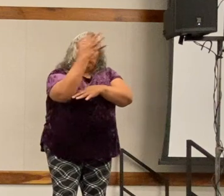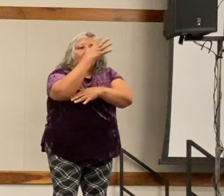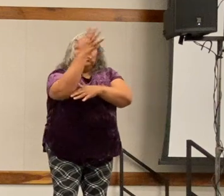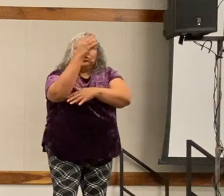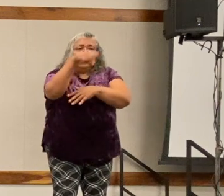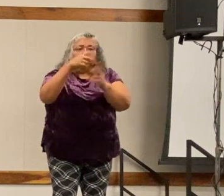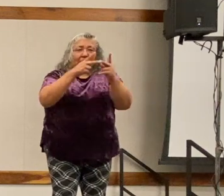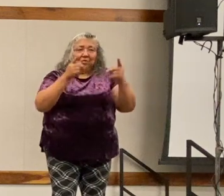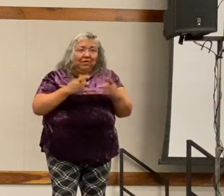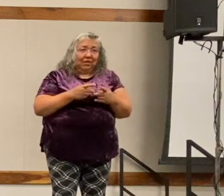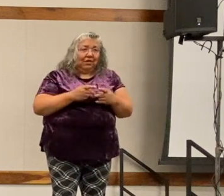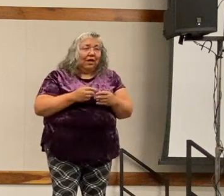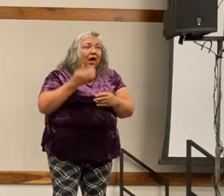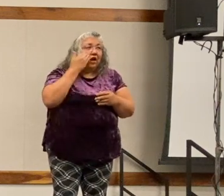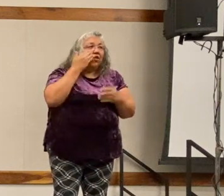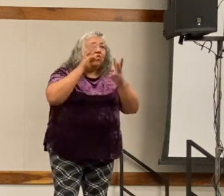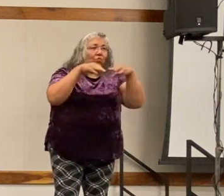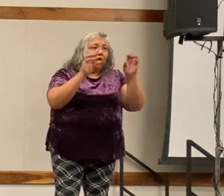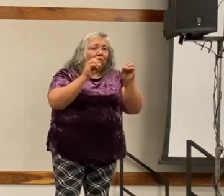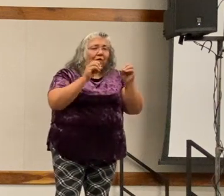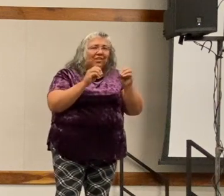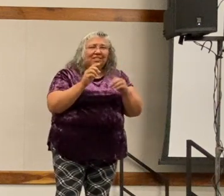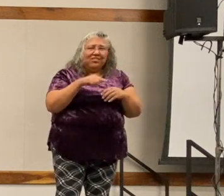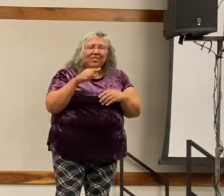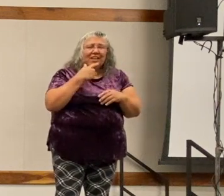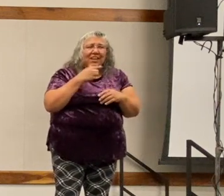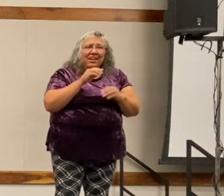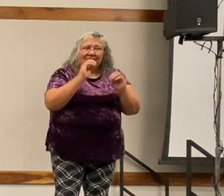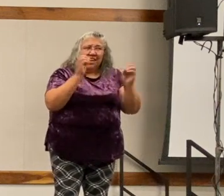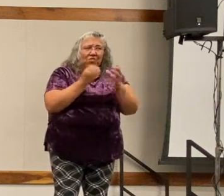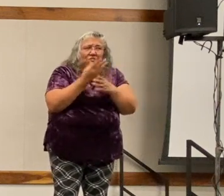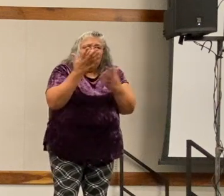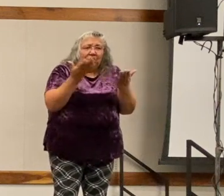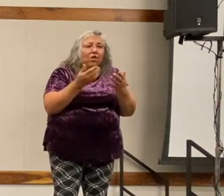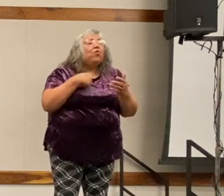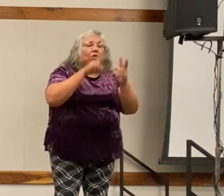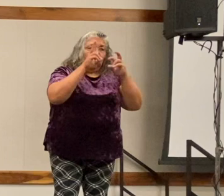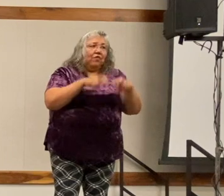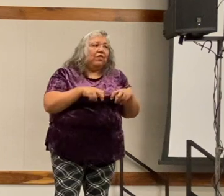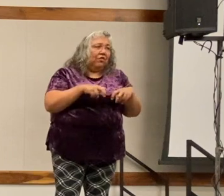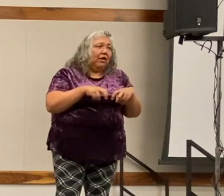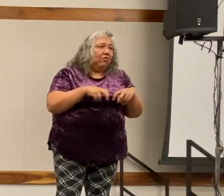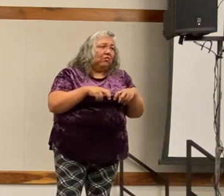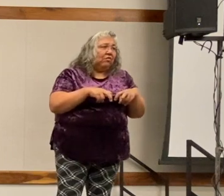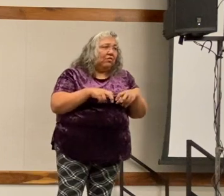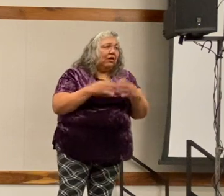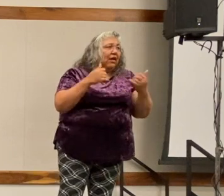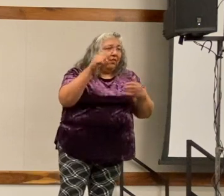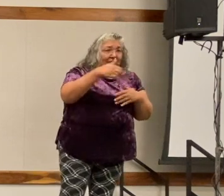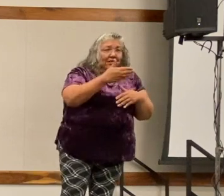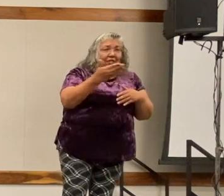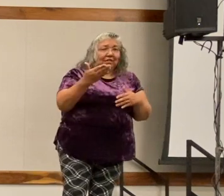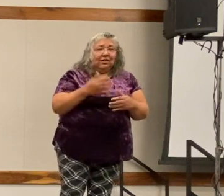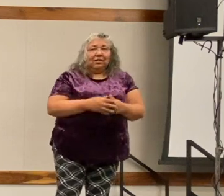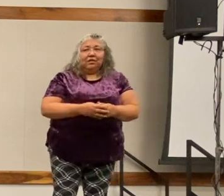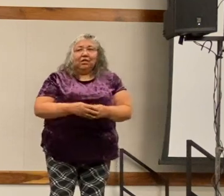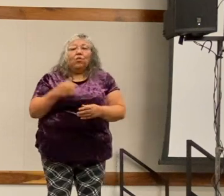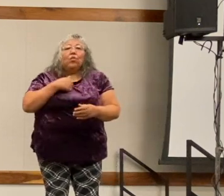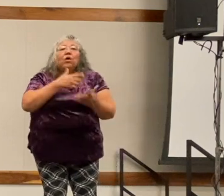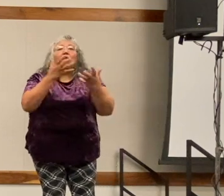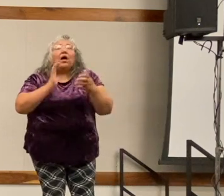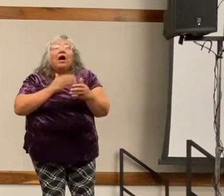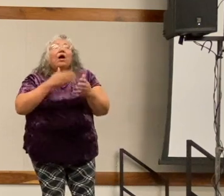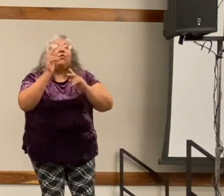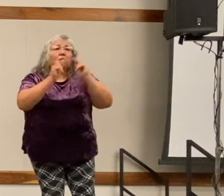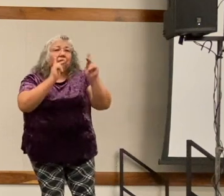this place, right? I know it's Wyoming. You're like, Jason, nothing grows here. We'll figure it out, okay? But here's the thing. We want